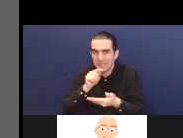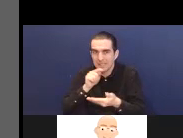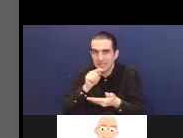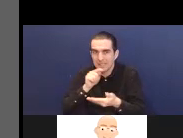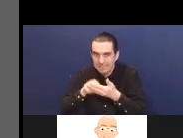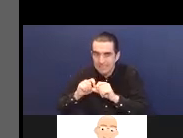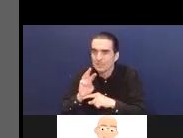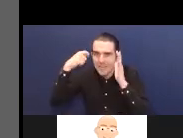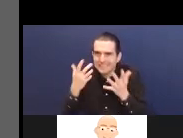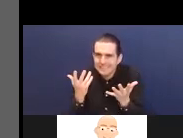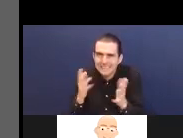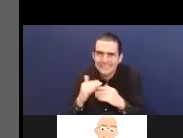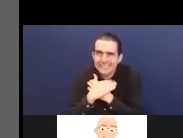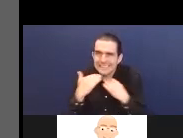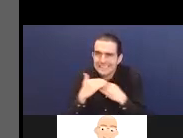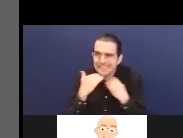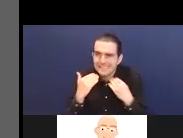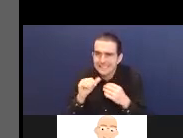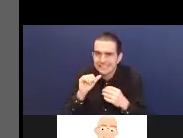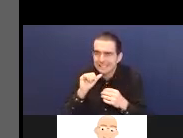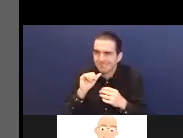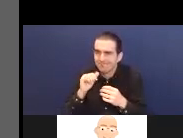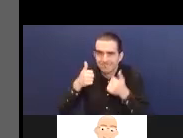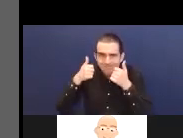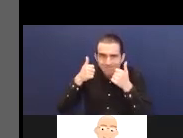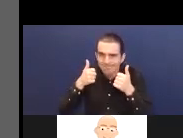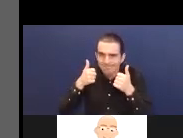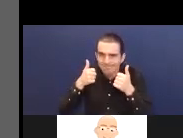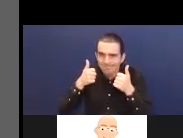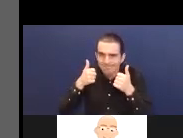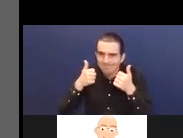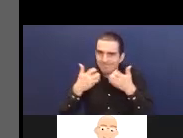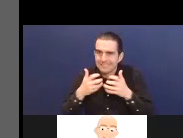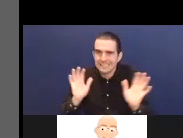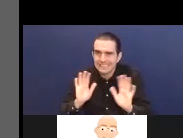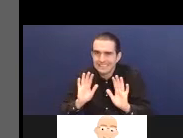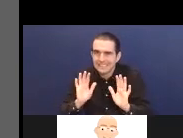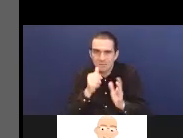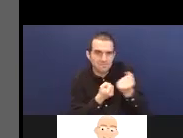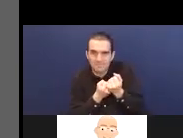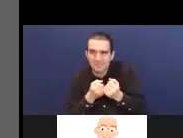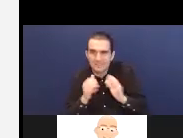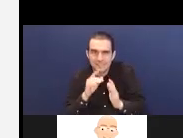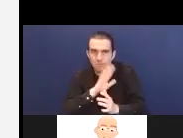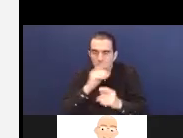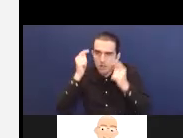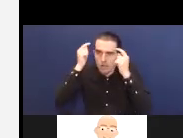we are not being supportive enough to their cognitive development and learning. Thank